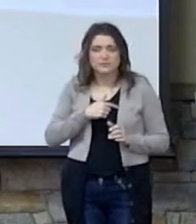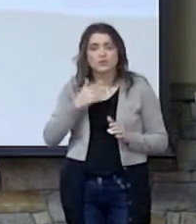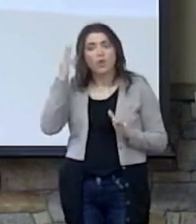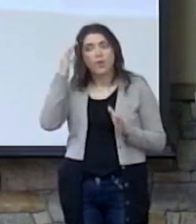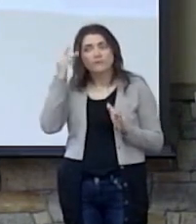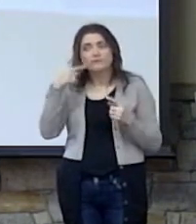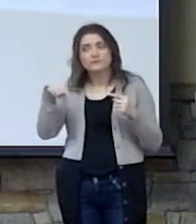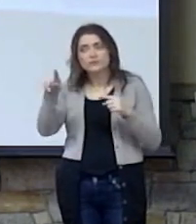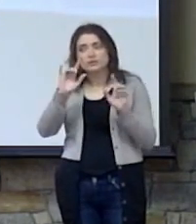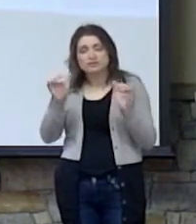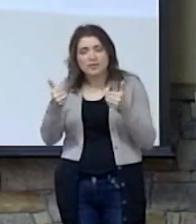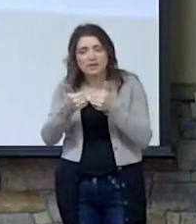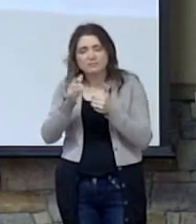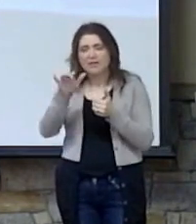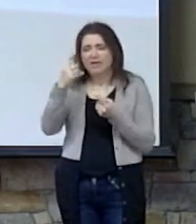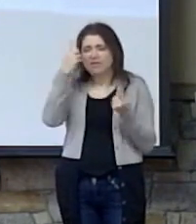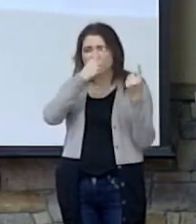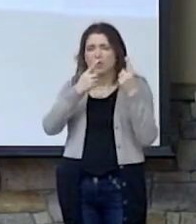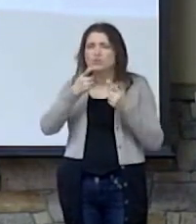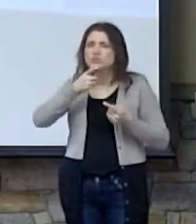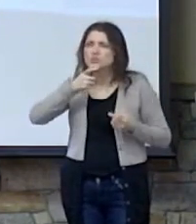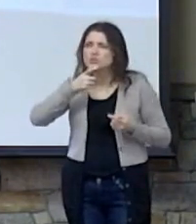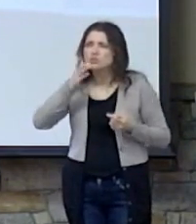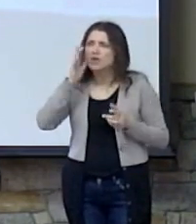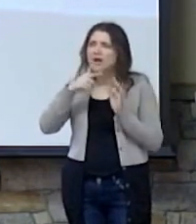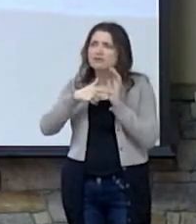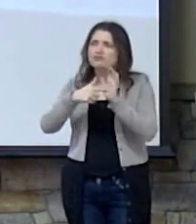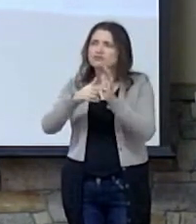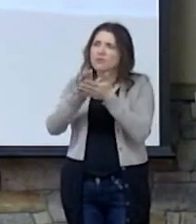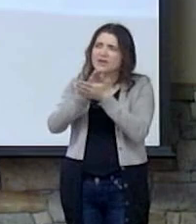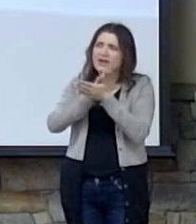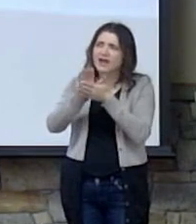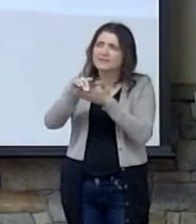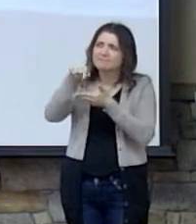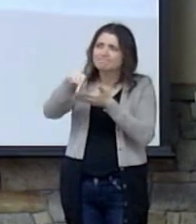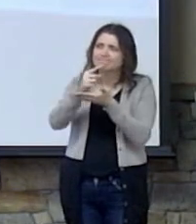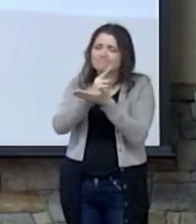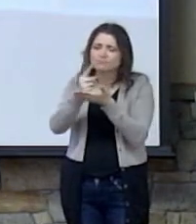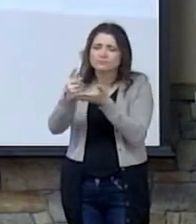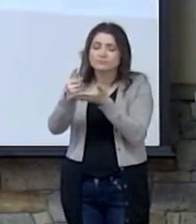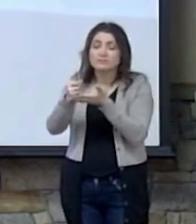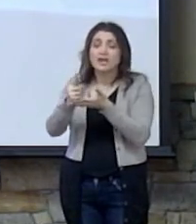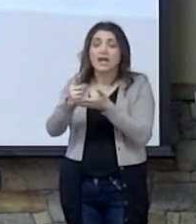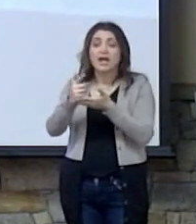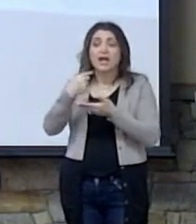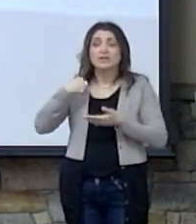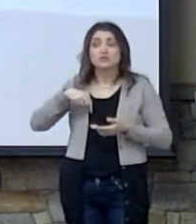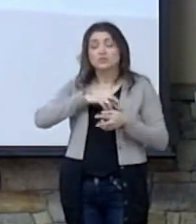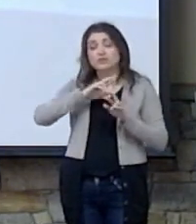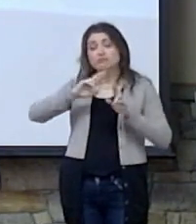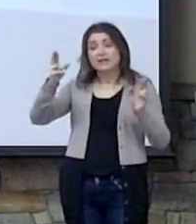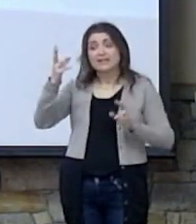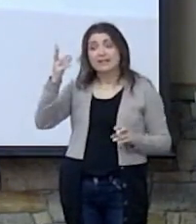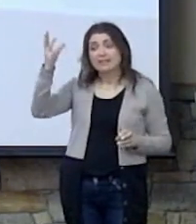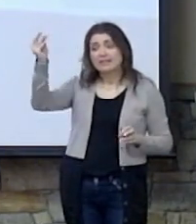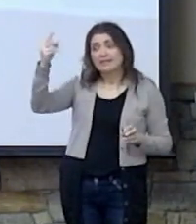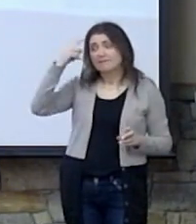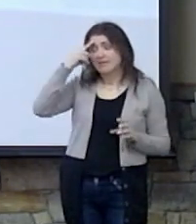prepare to leave here this morning. Who will I show kindness to this week? As we get ready to leave, though, I think it's important to